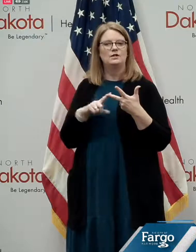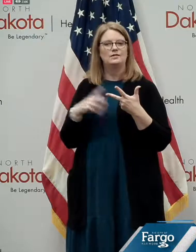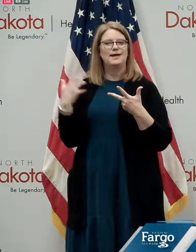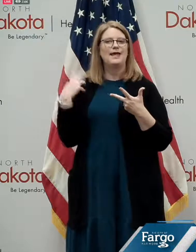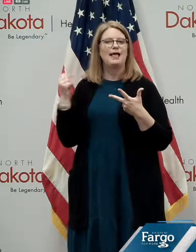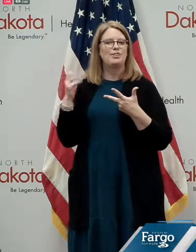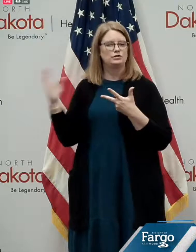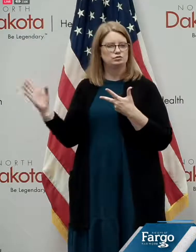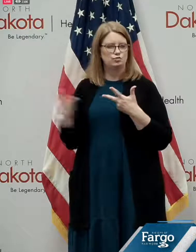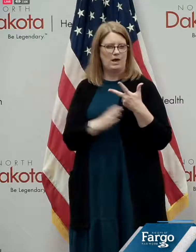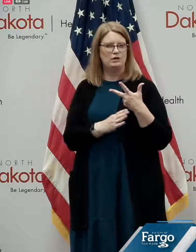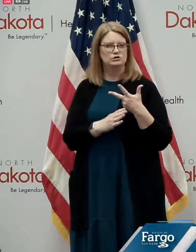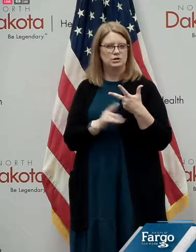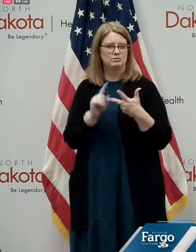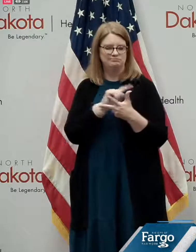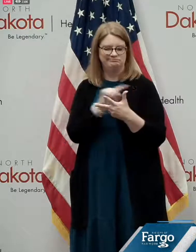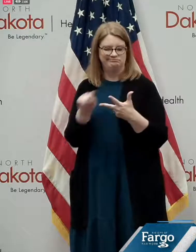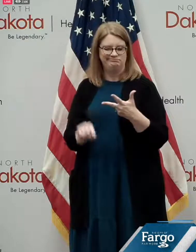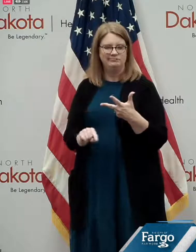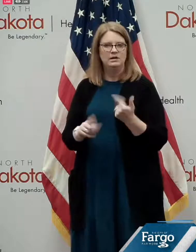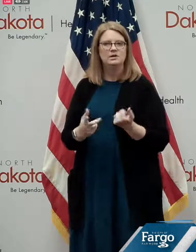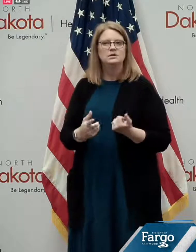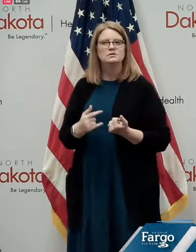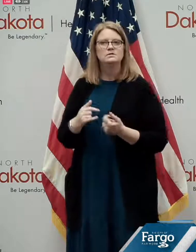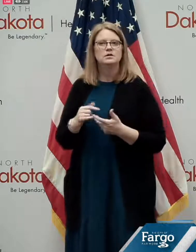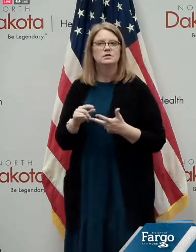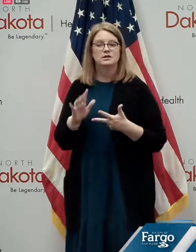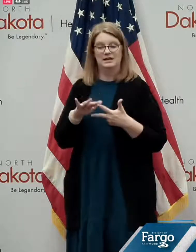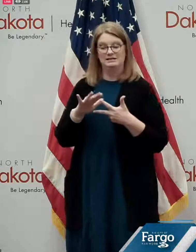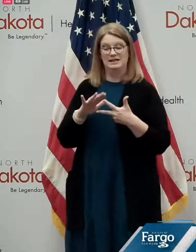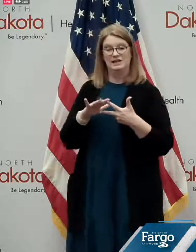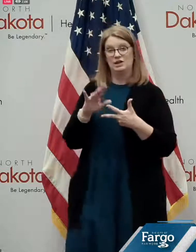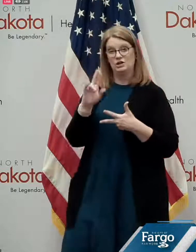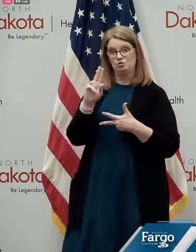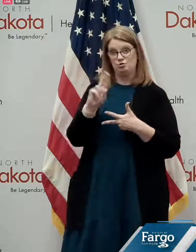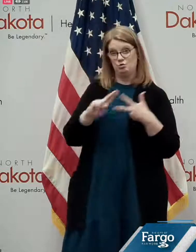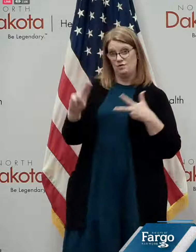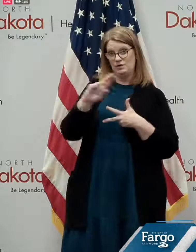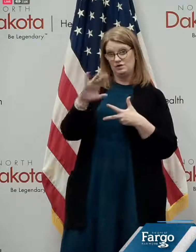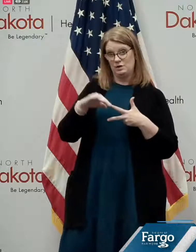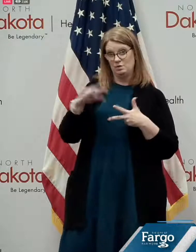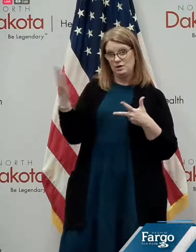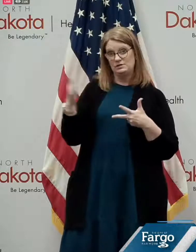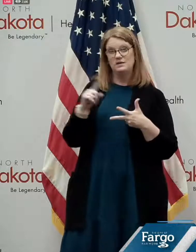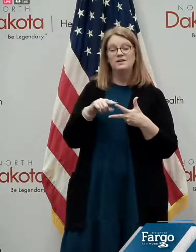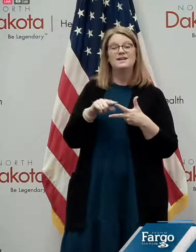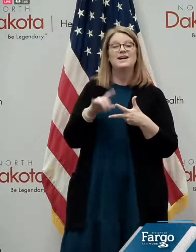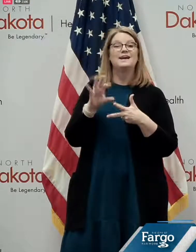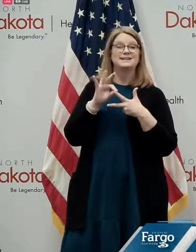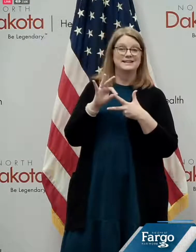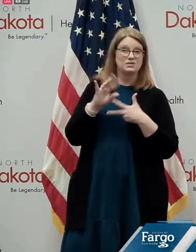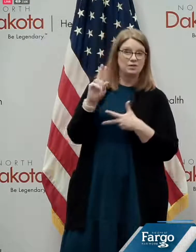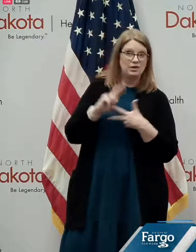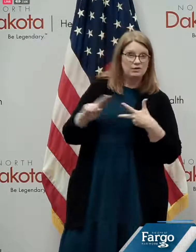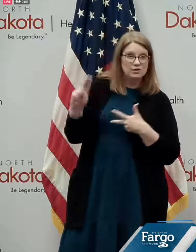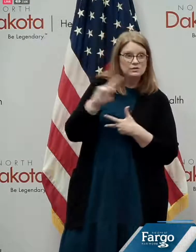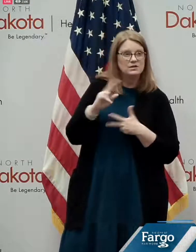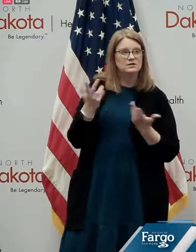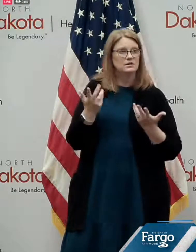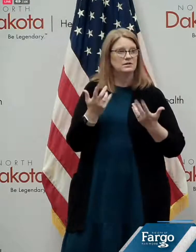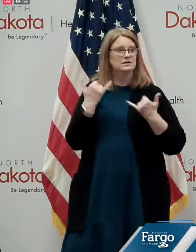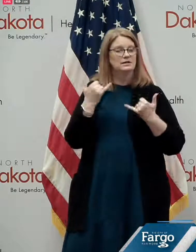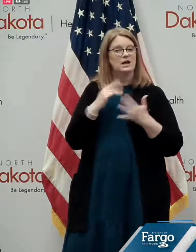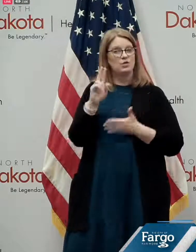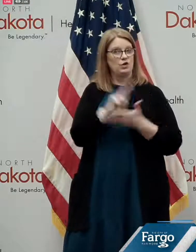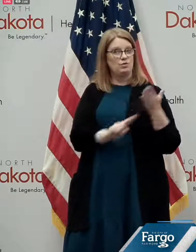health strategy work. But as part of his work on the University Restart, plus the connection with the university, working on how do we take the